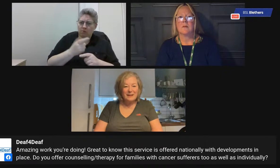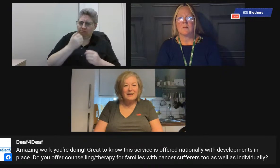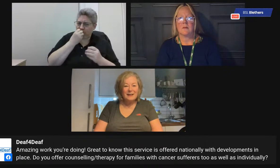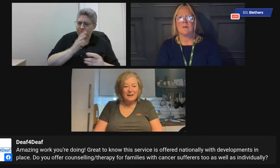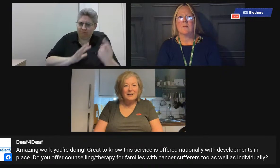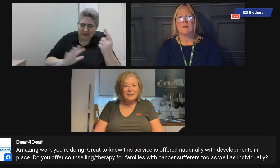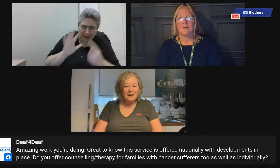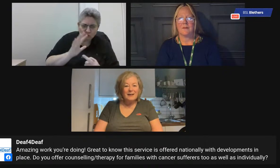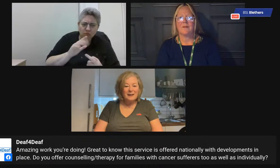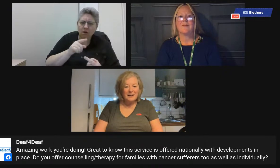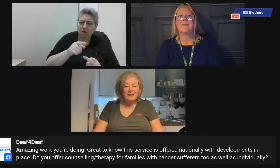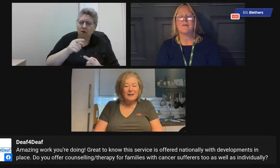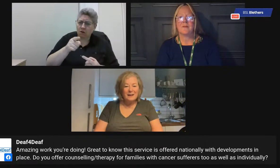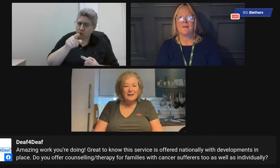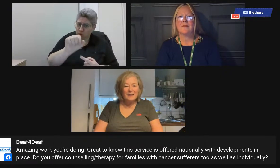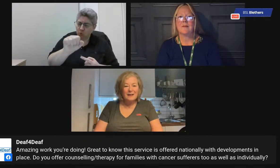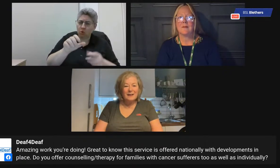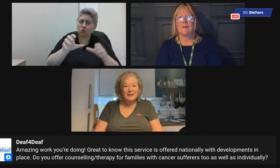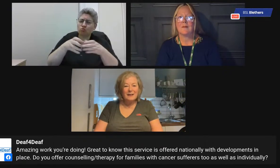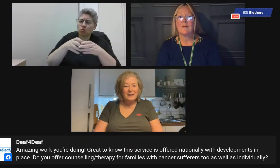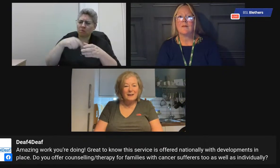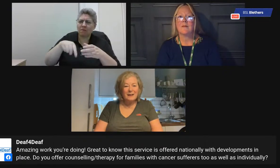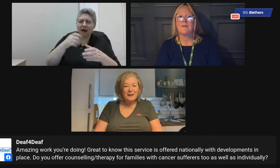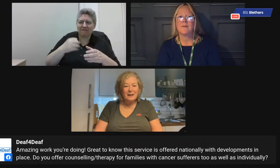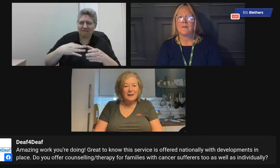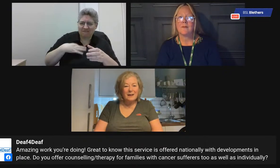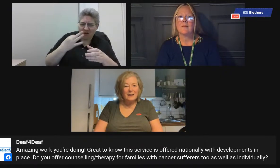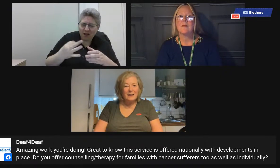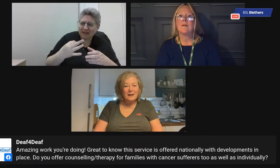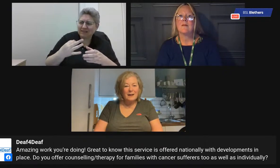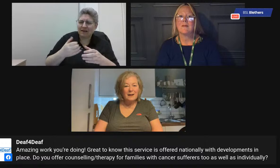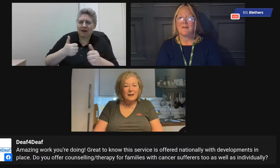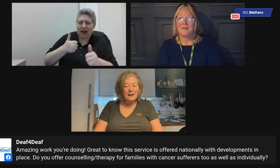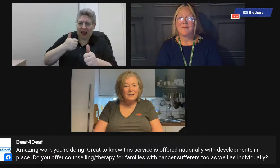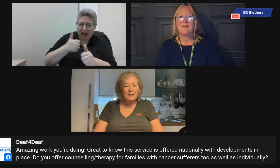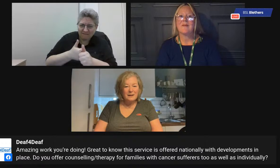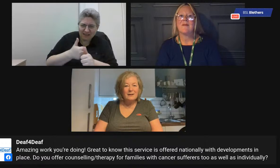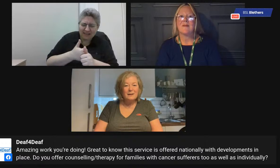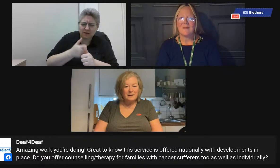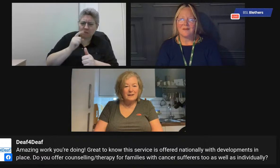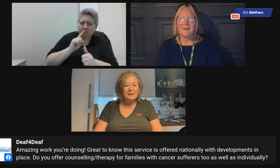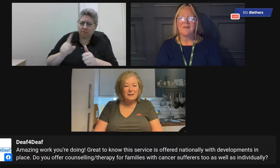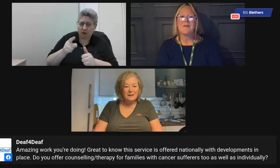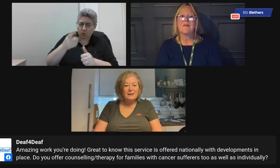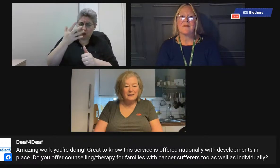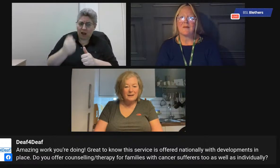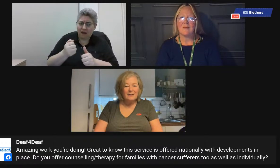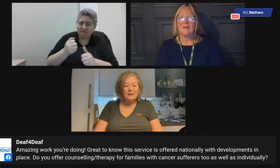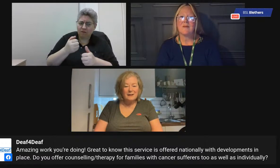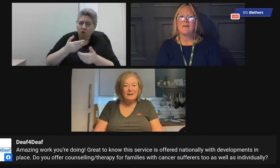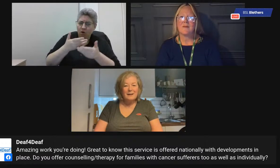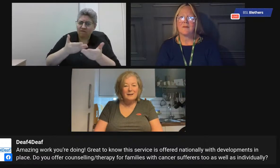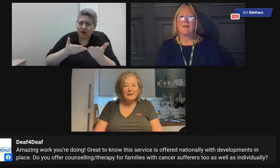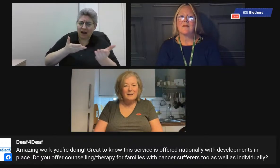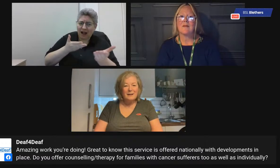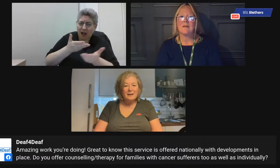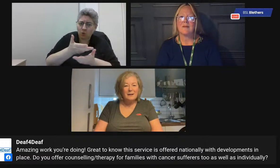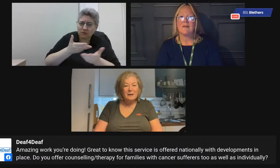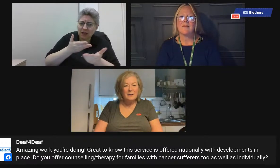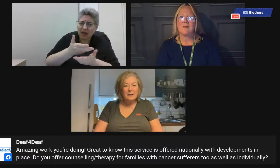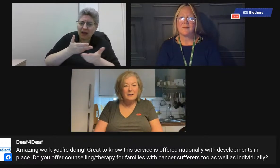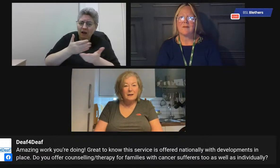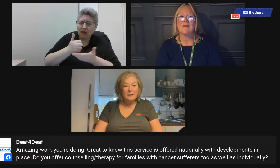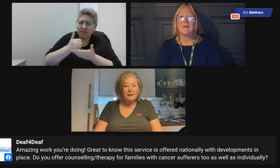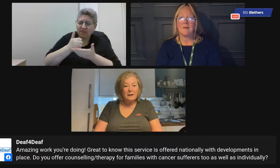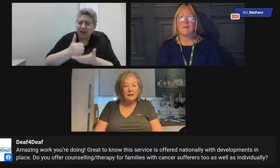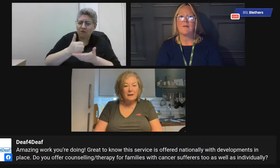Deaf for Deaf have a question for us right now. They said, it's amazing work you're doing. Great to know this service is offered nationally with developments in place. Do you